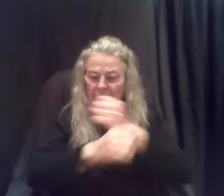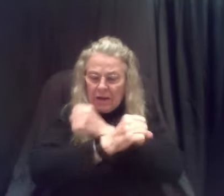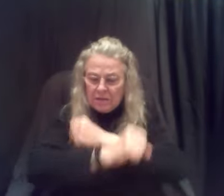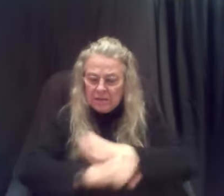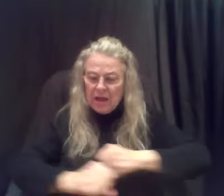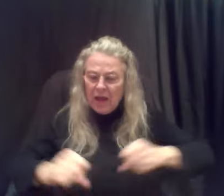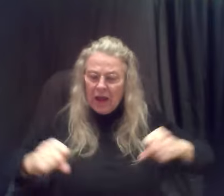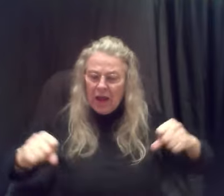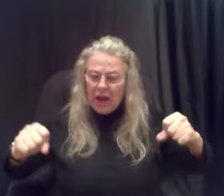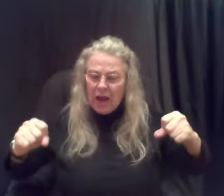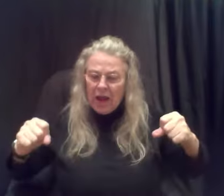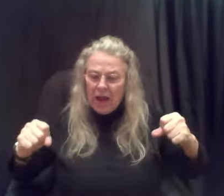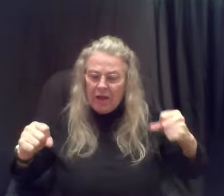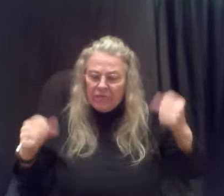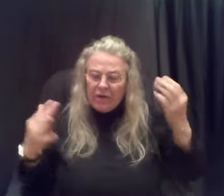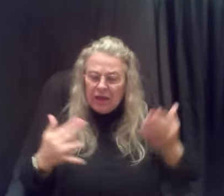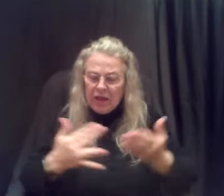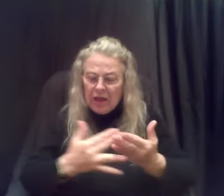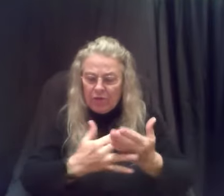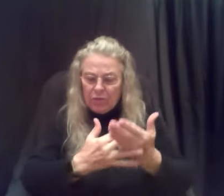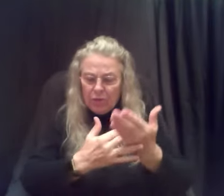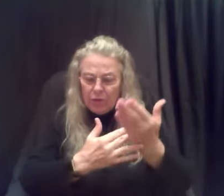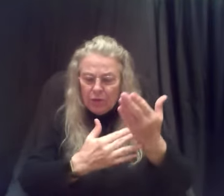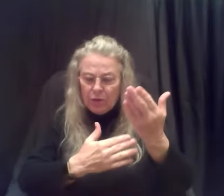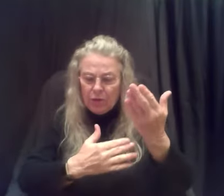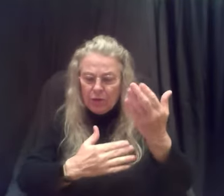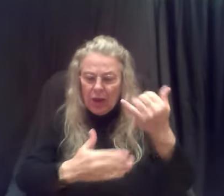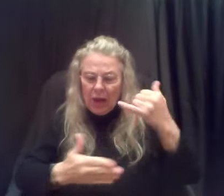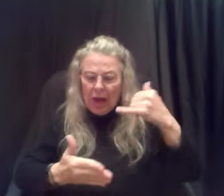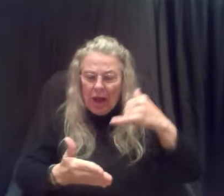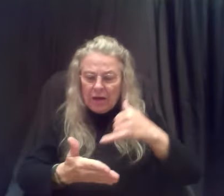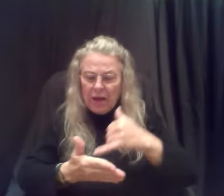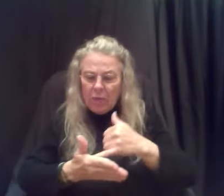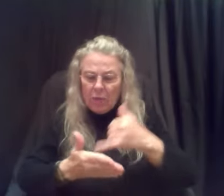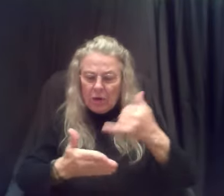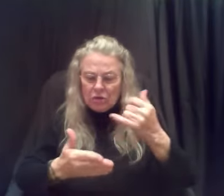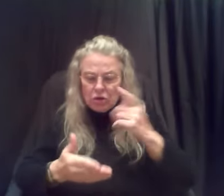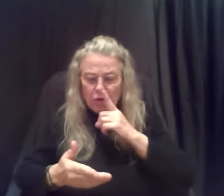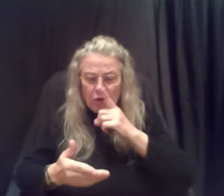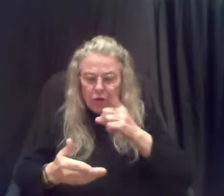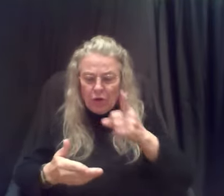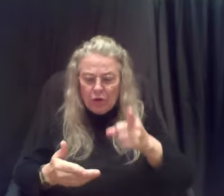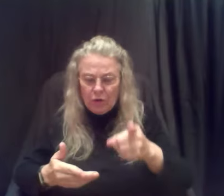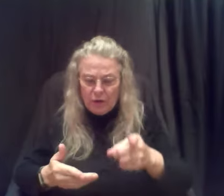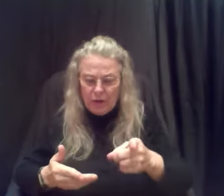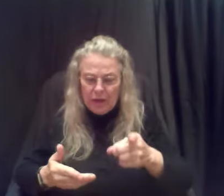guided safely through, and it will surely